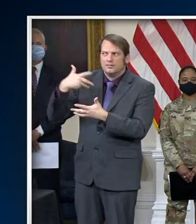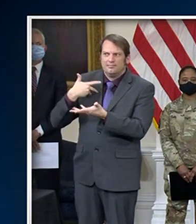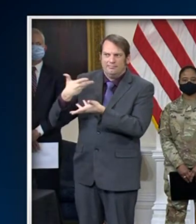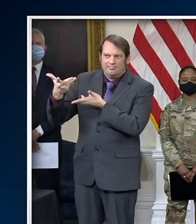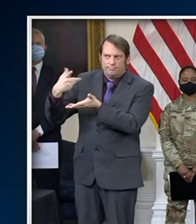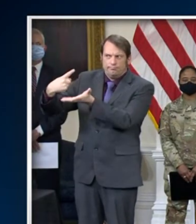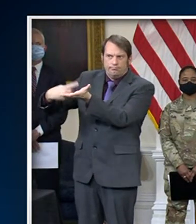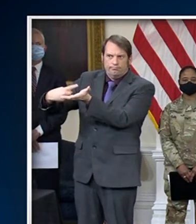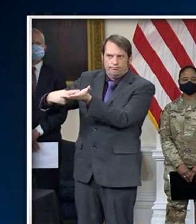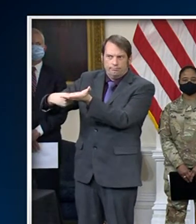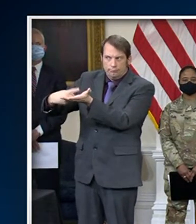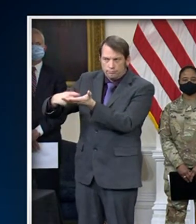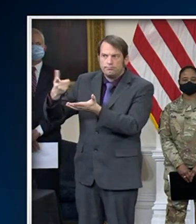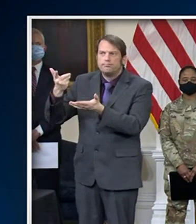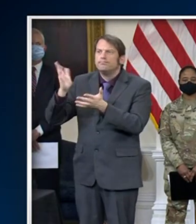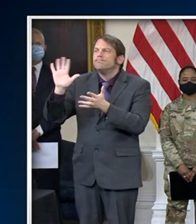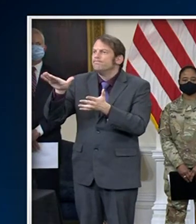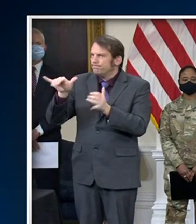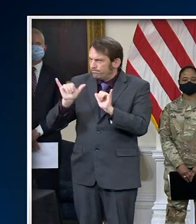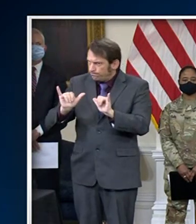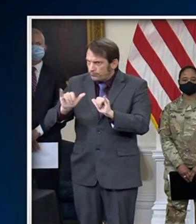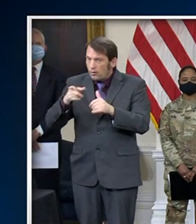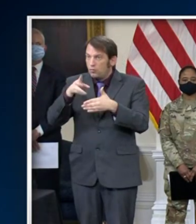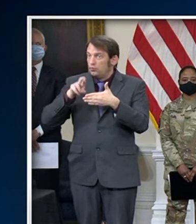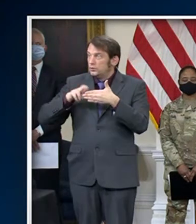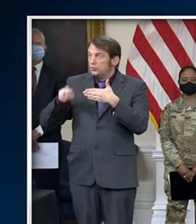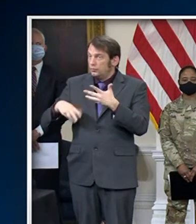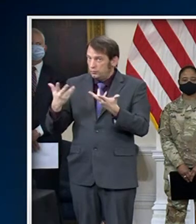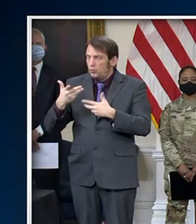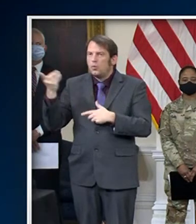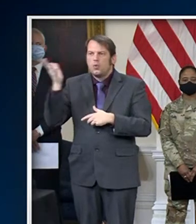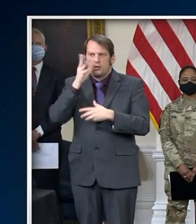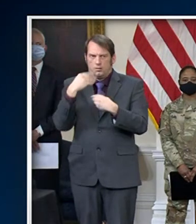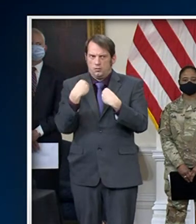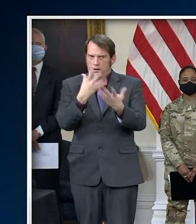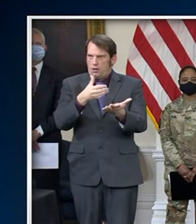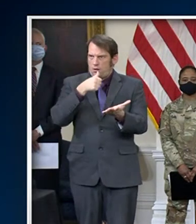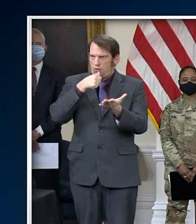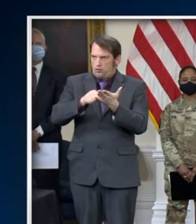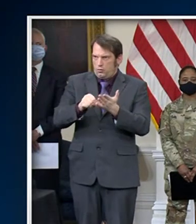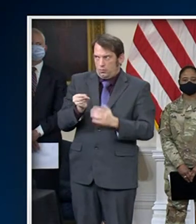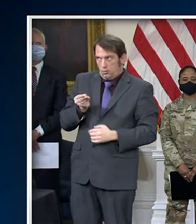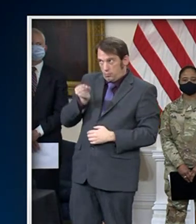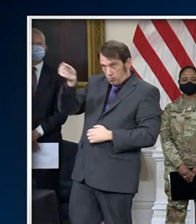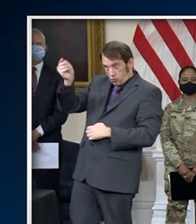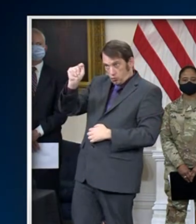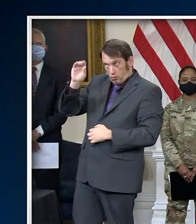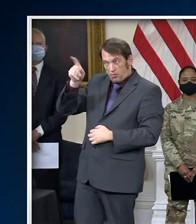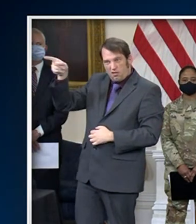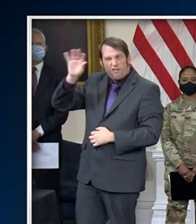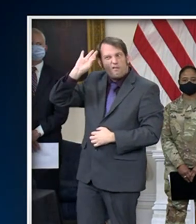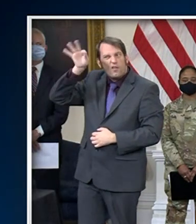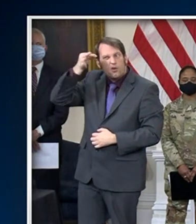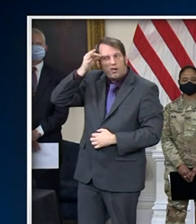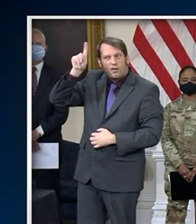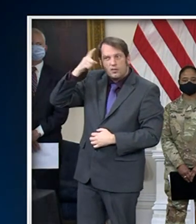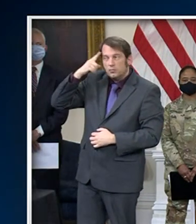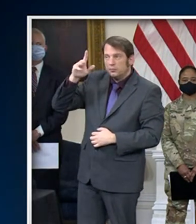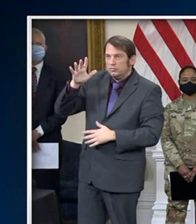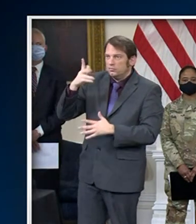today we are issuing a letter requesting that the federal government more closely